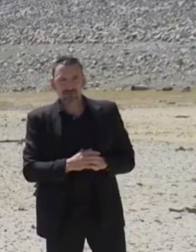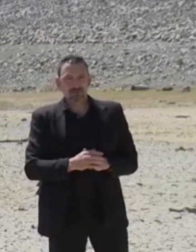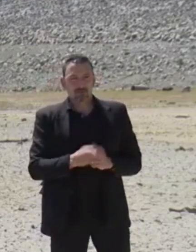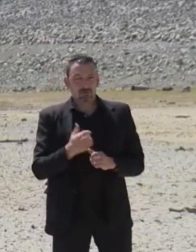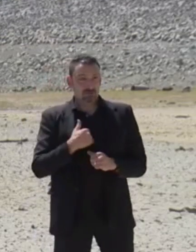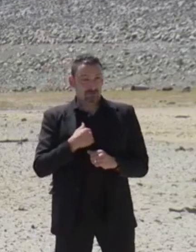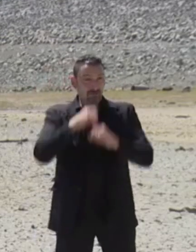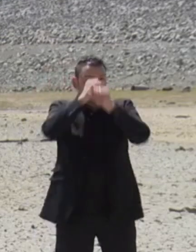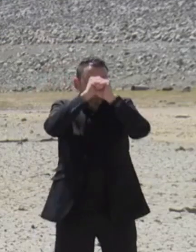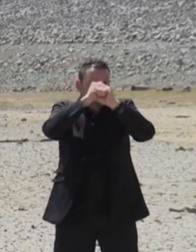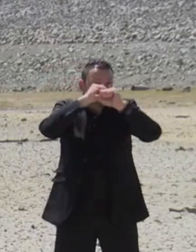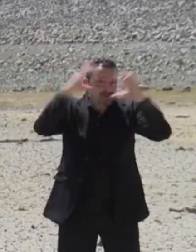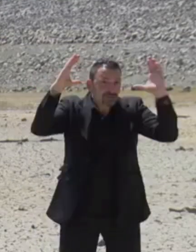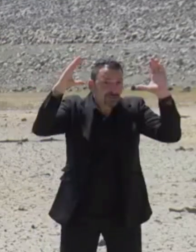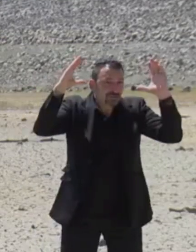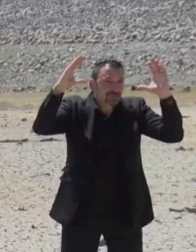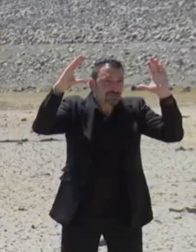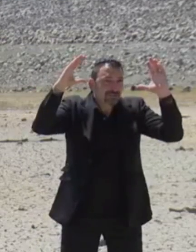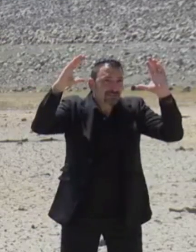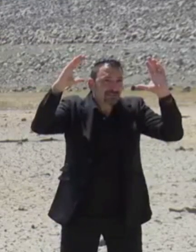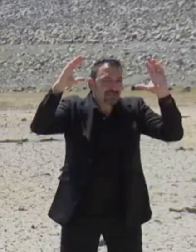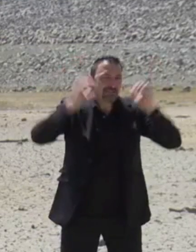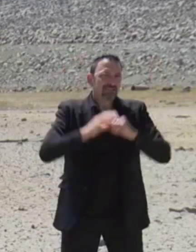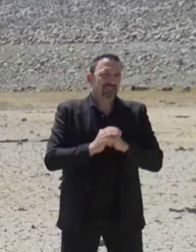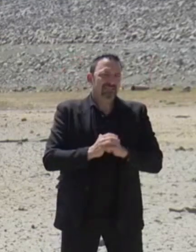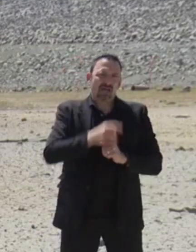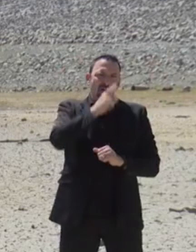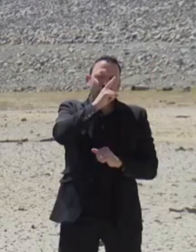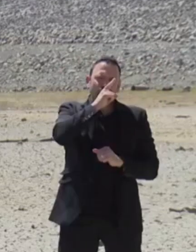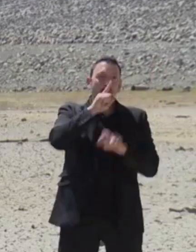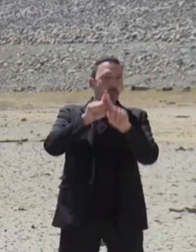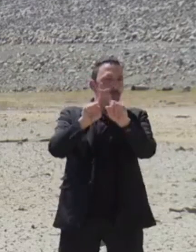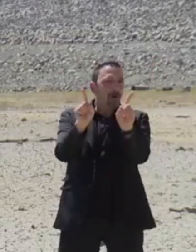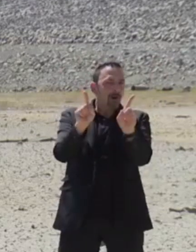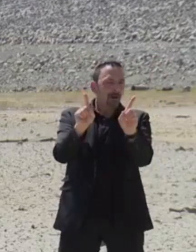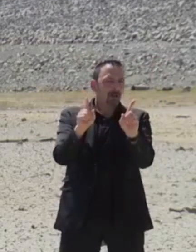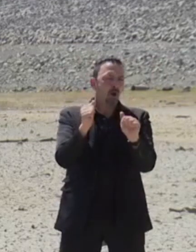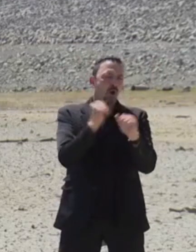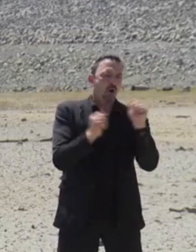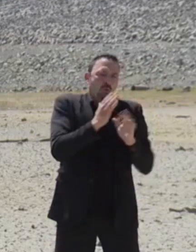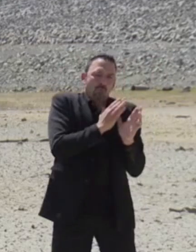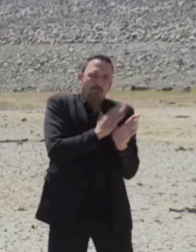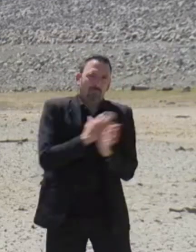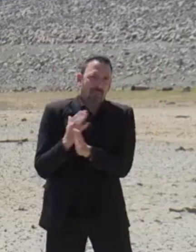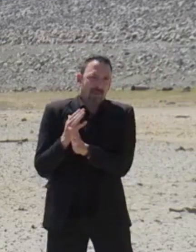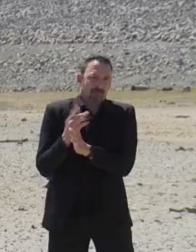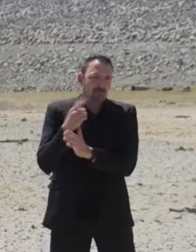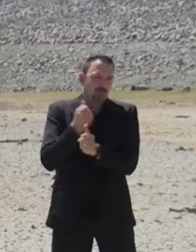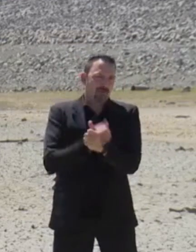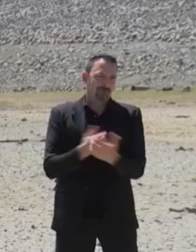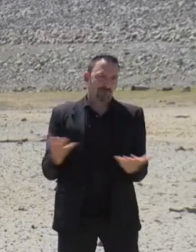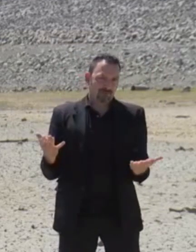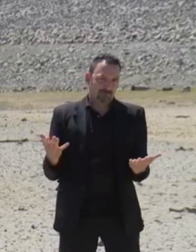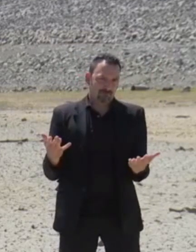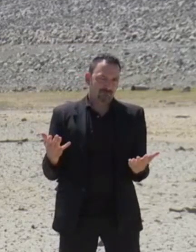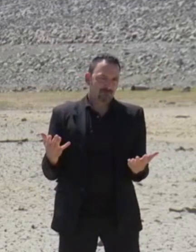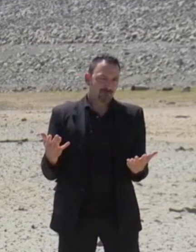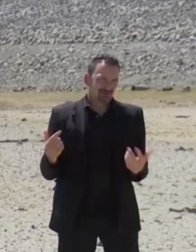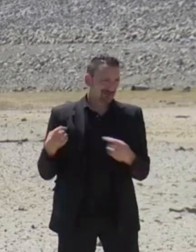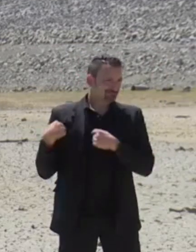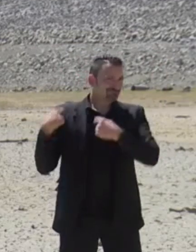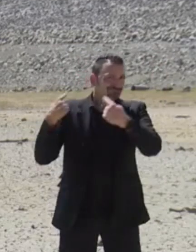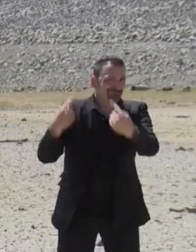envision anything in the abstract, but we plan for everything very prescriptively and strategically. We've been